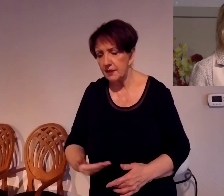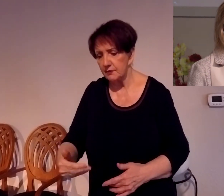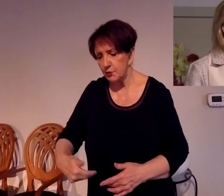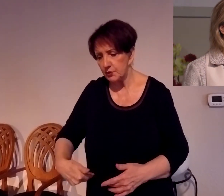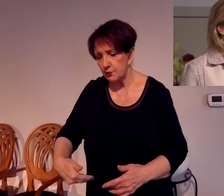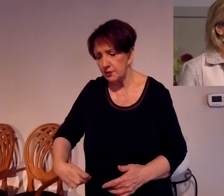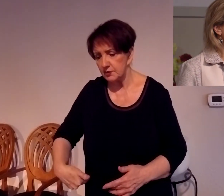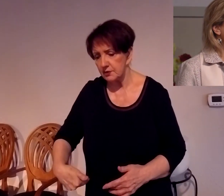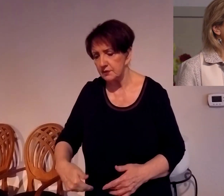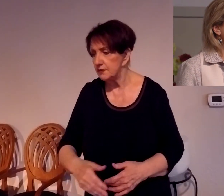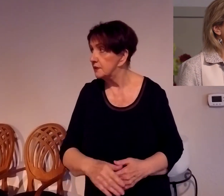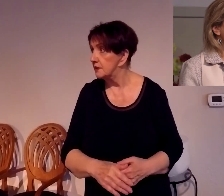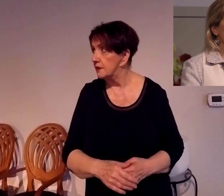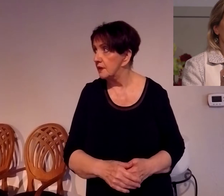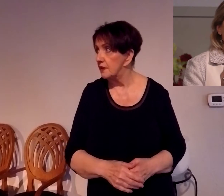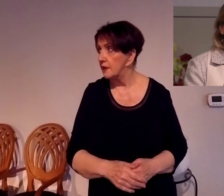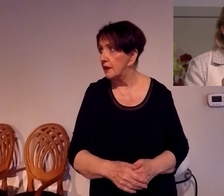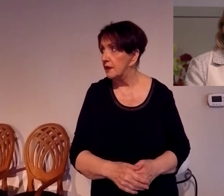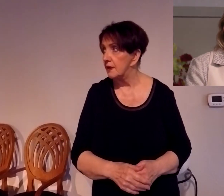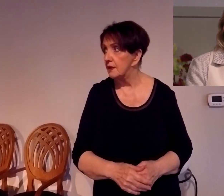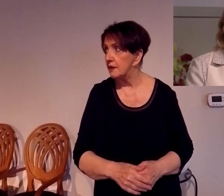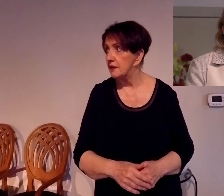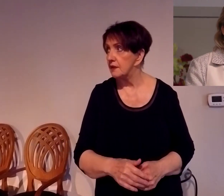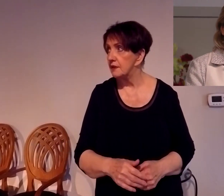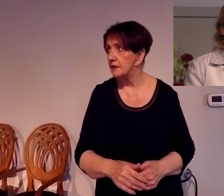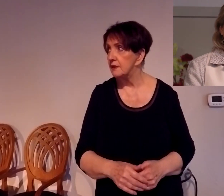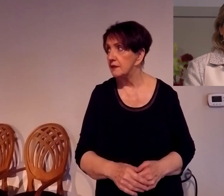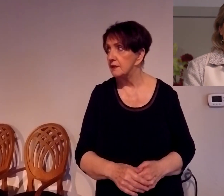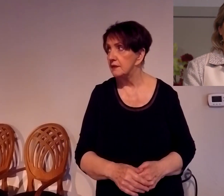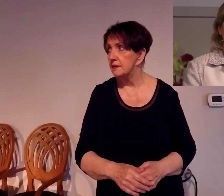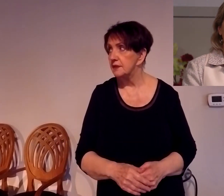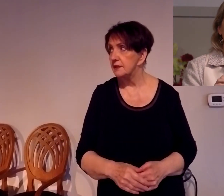forth is it does not